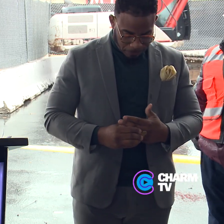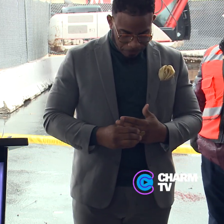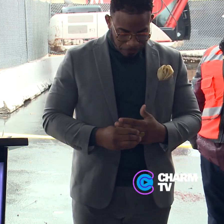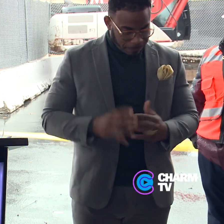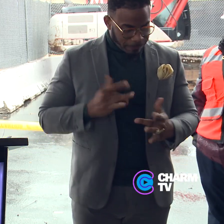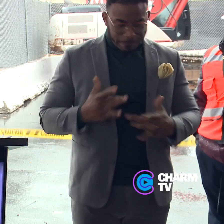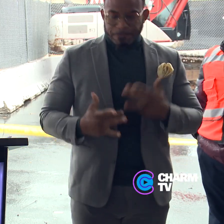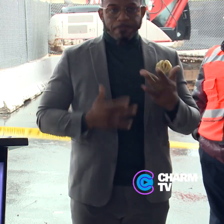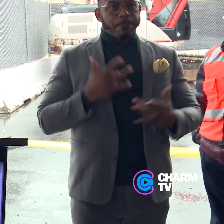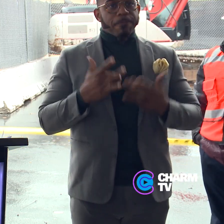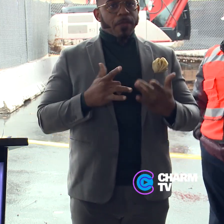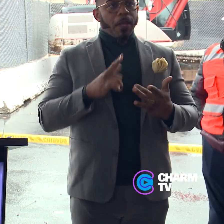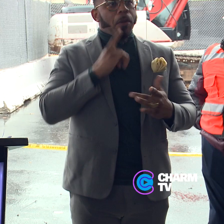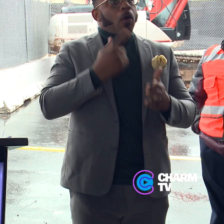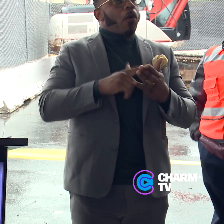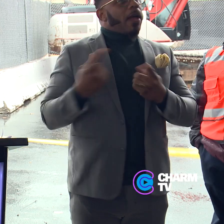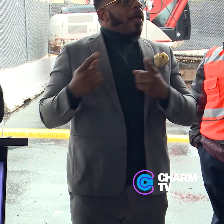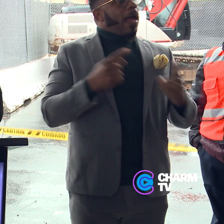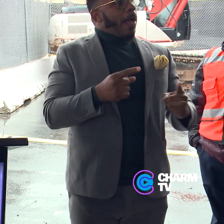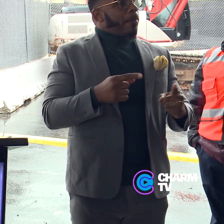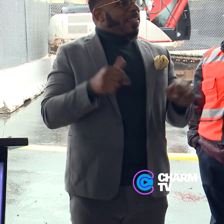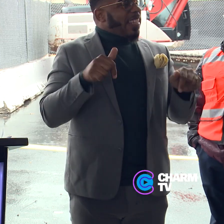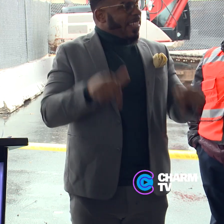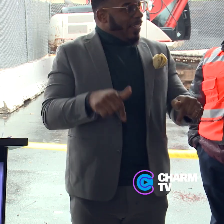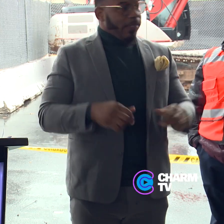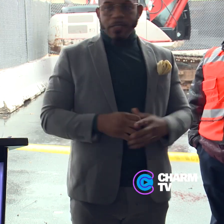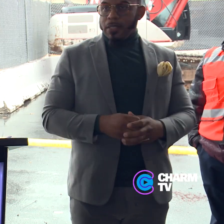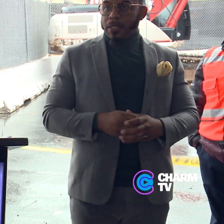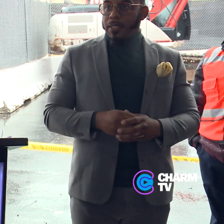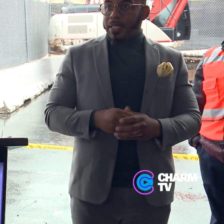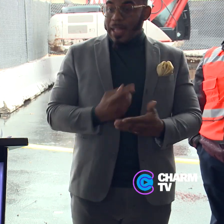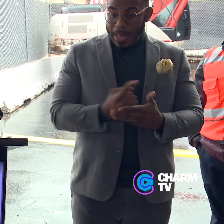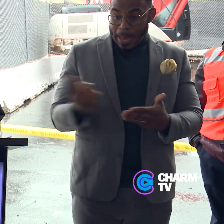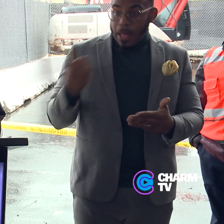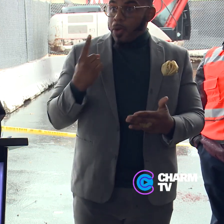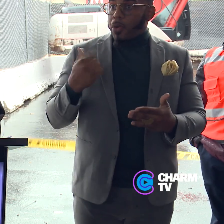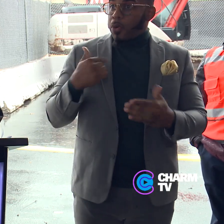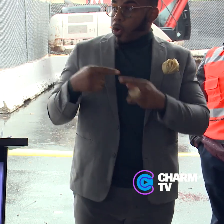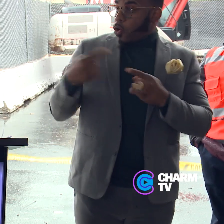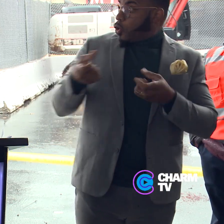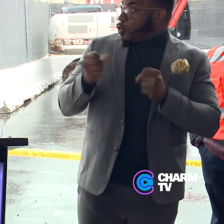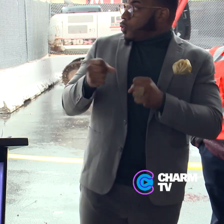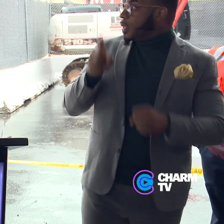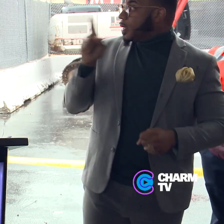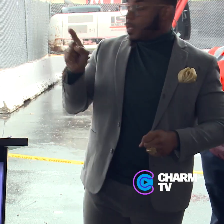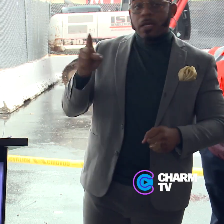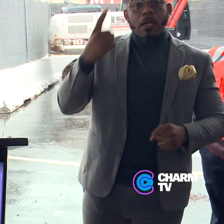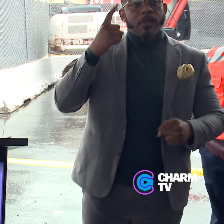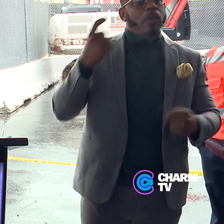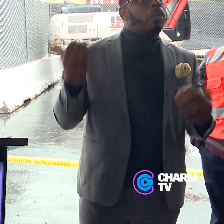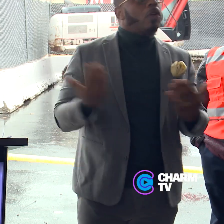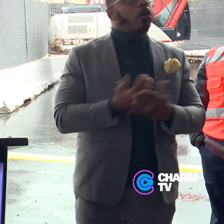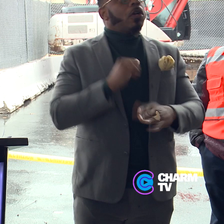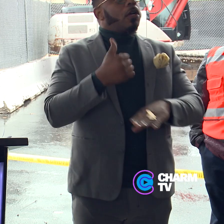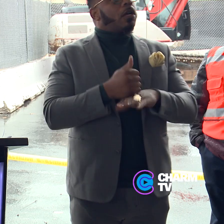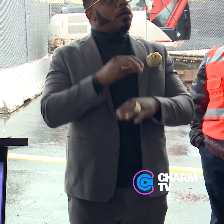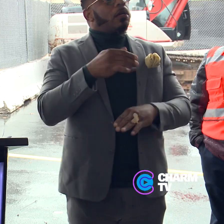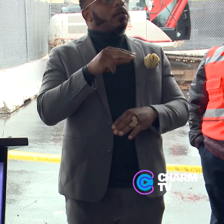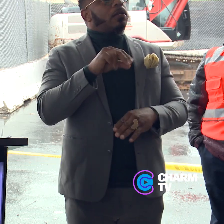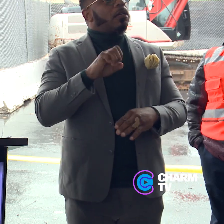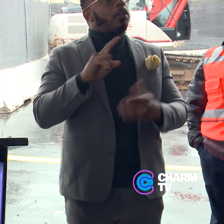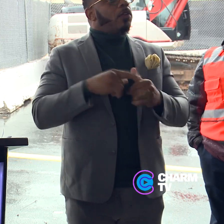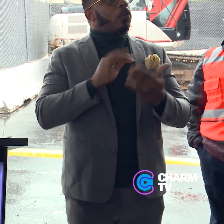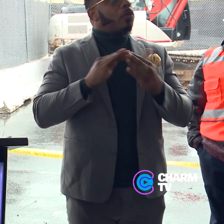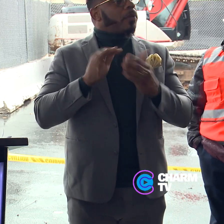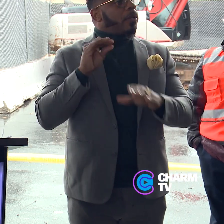I'm so excited about what is happening here. Last week, we were across the street for the grand opening of Chase First